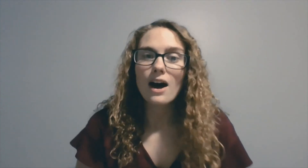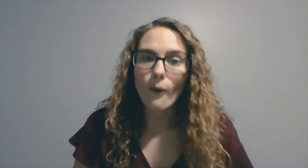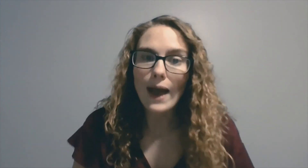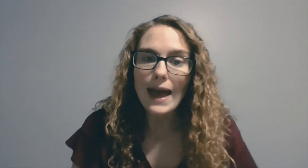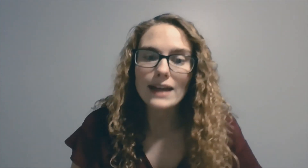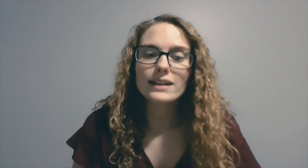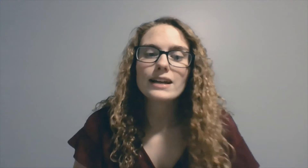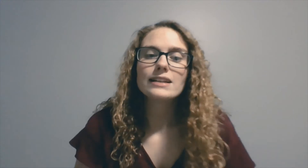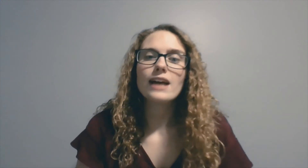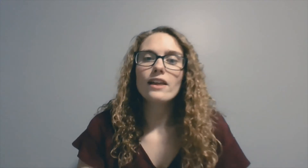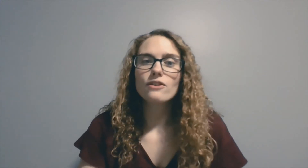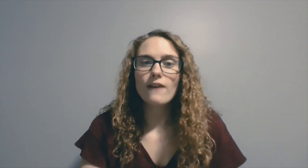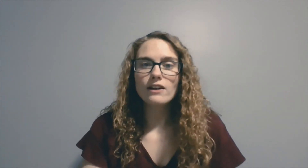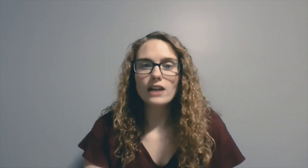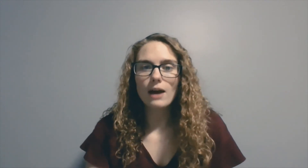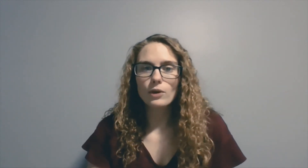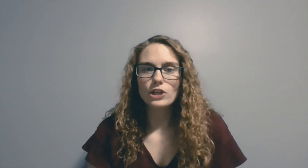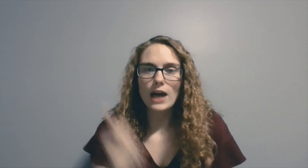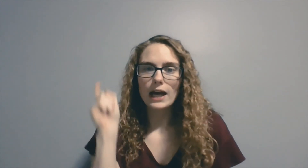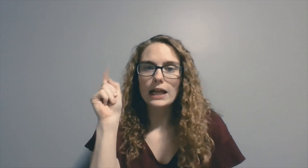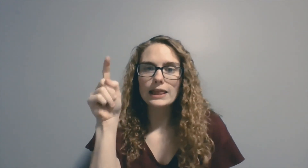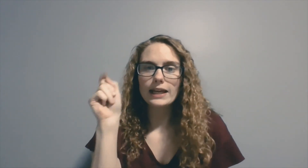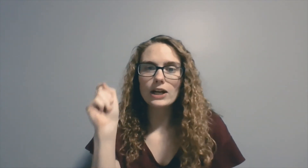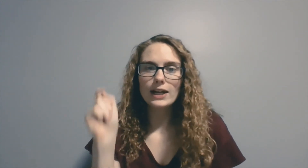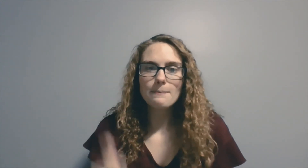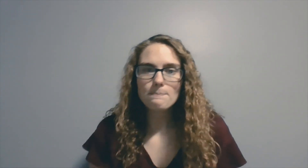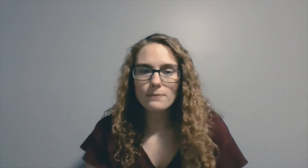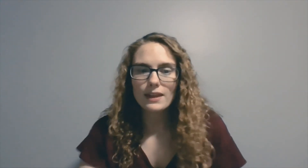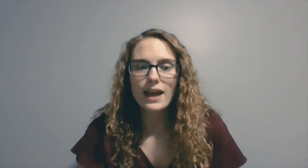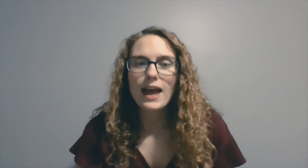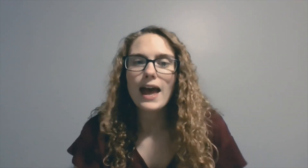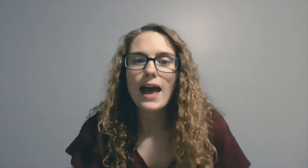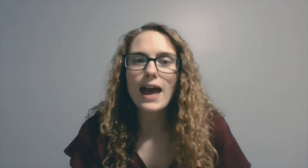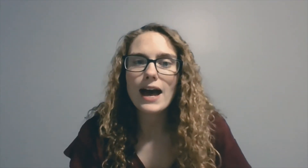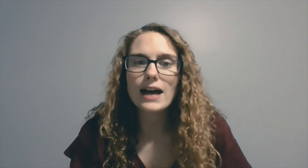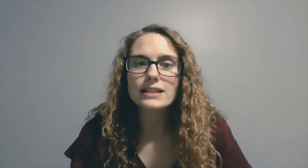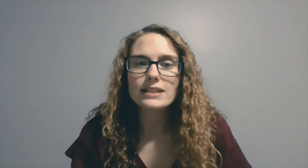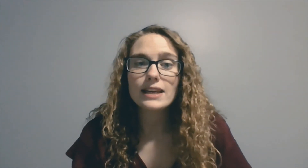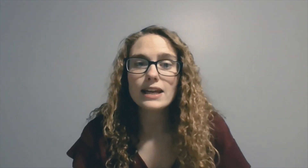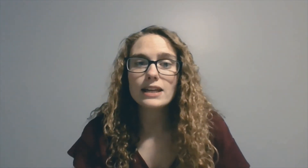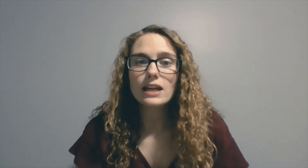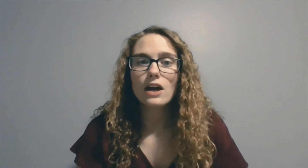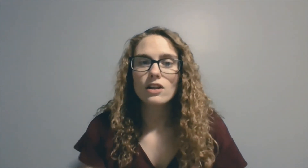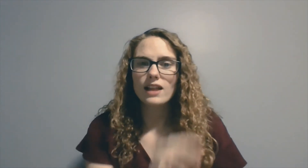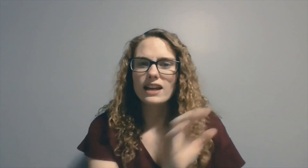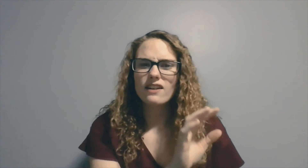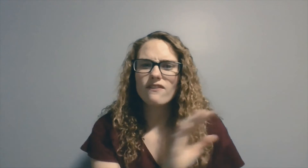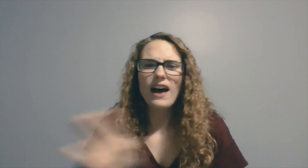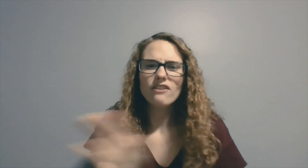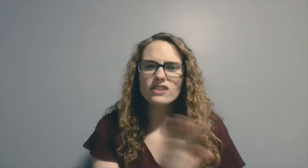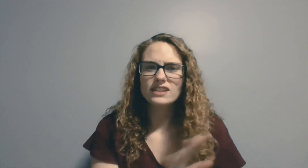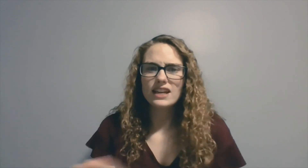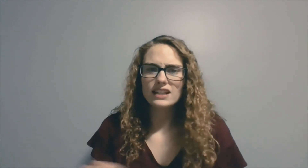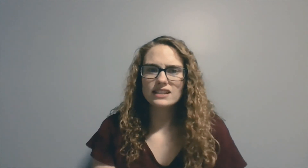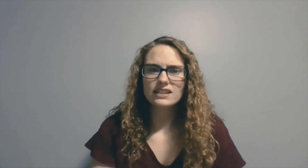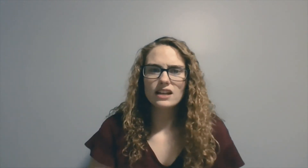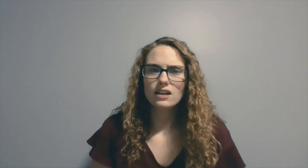Okay, now that you found it, I want you to click on it, and then like 5 or 6